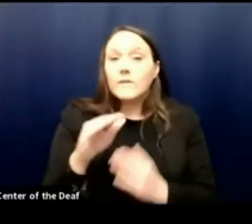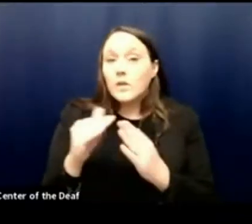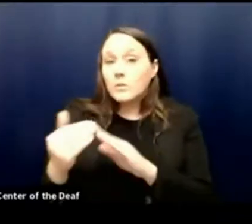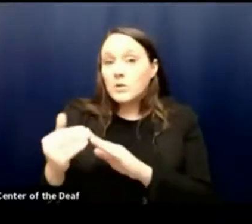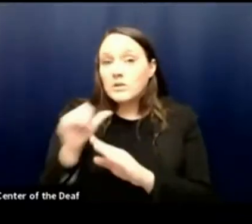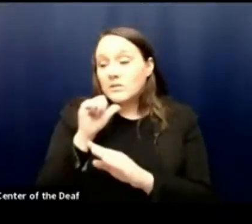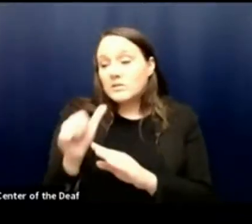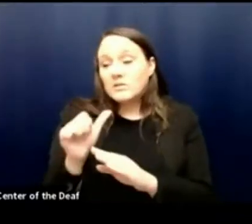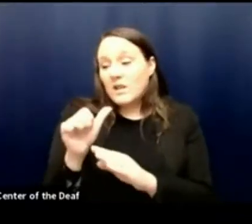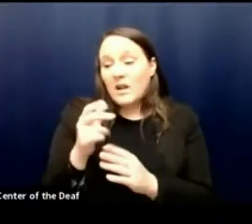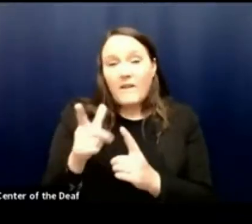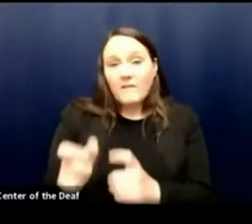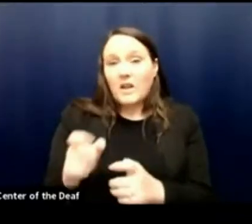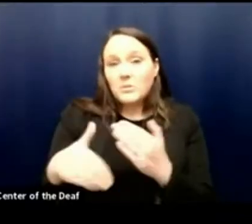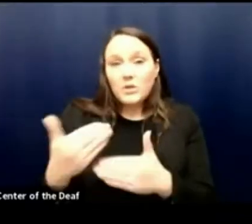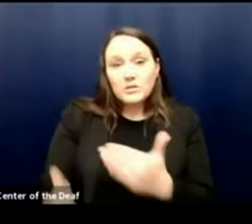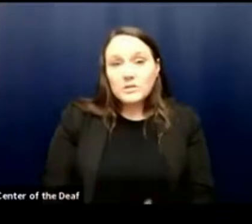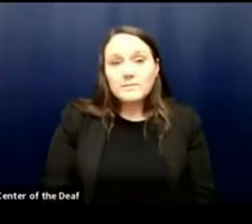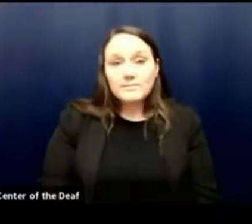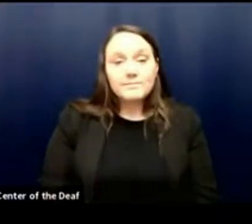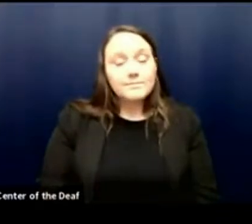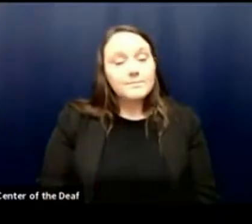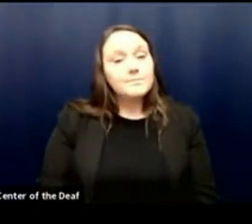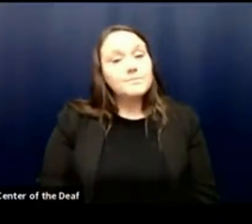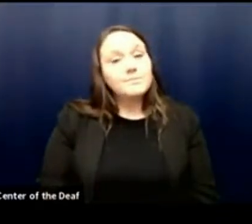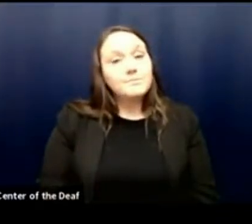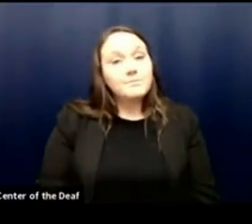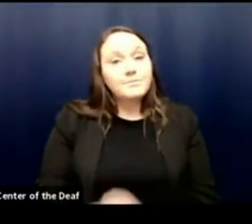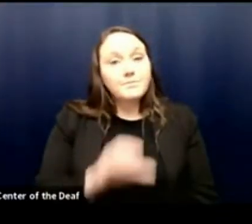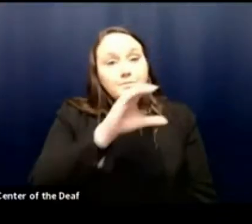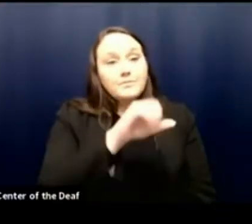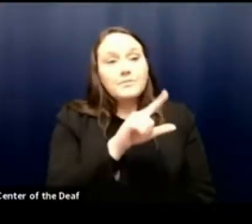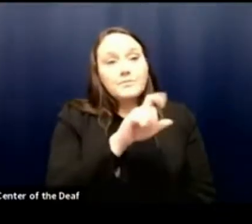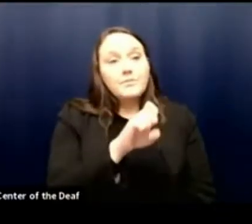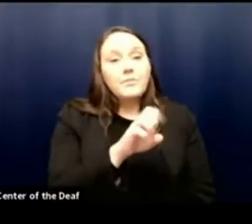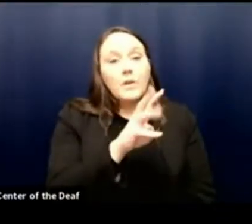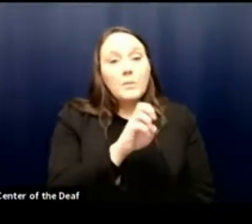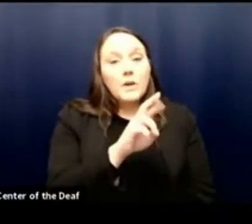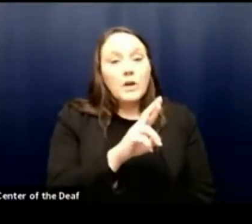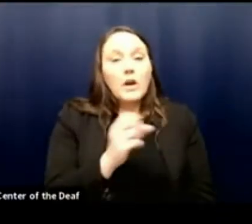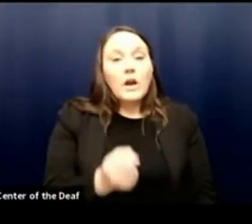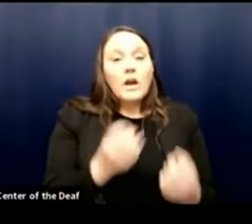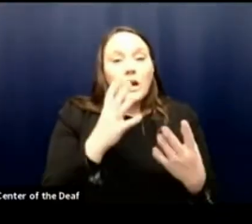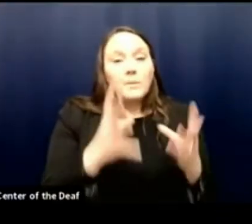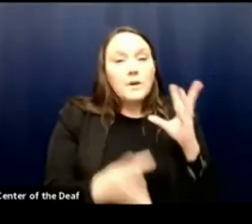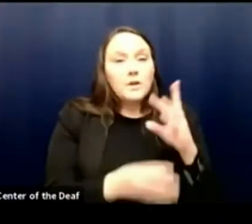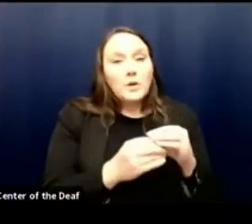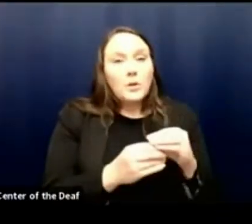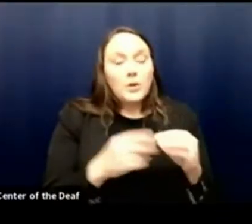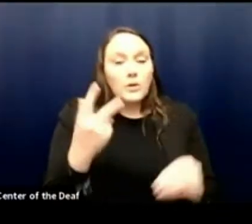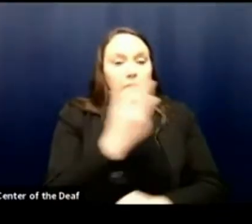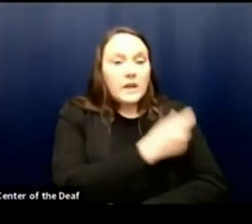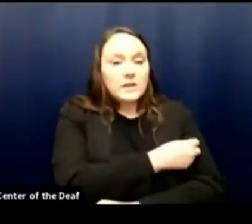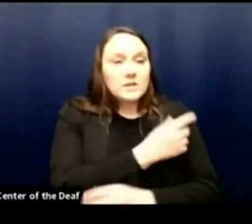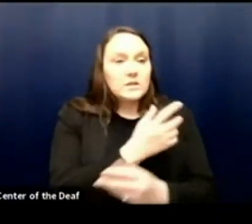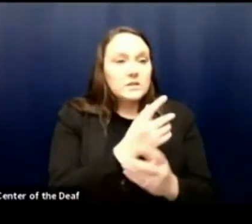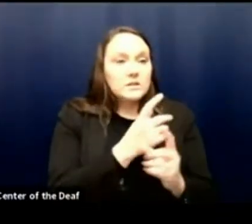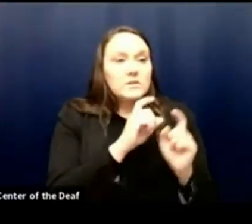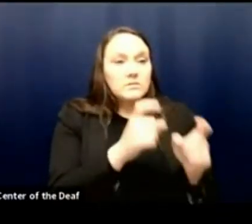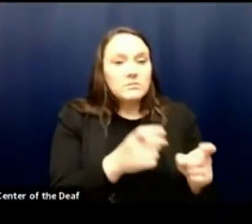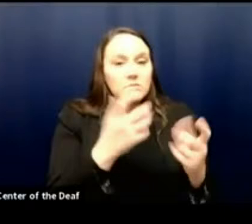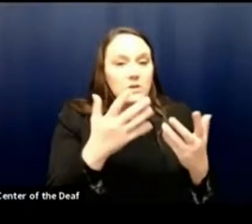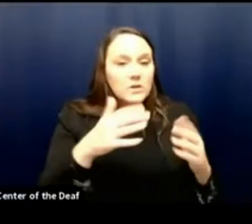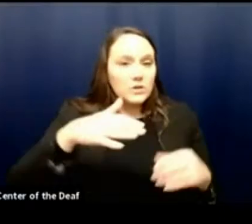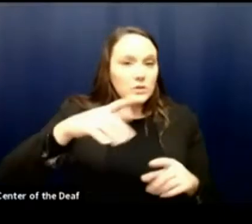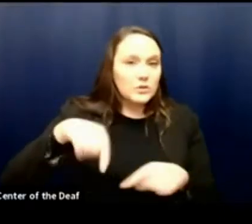overnight. From Cole with WBIR, how many total doses of vaccine have been received so far,